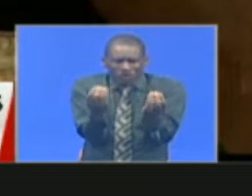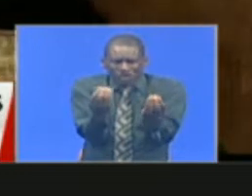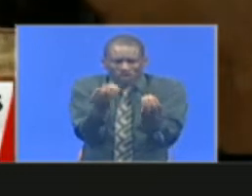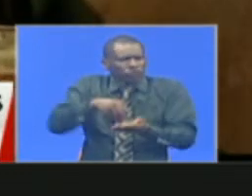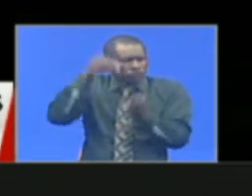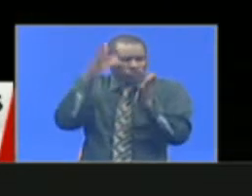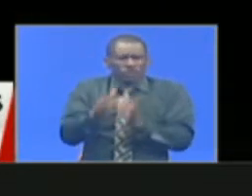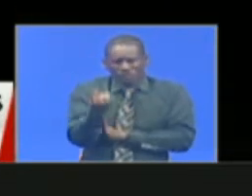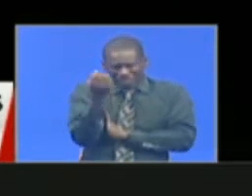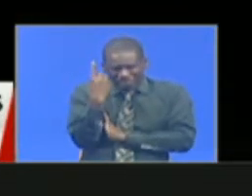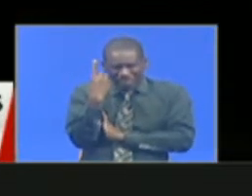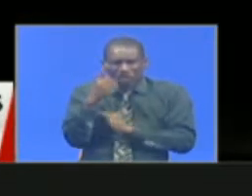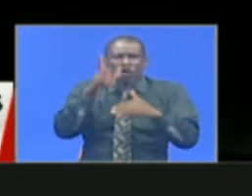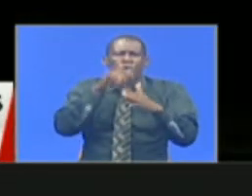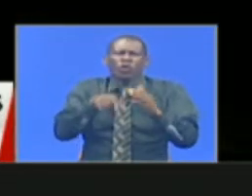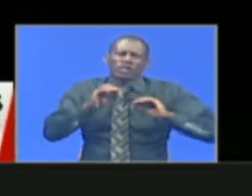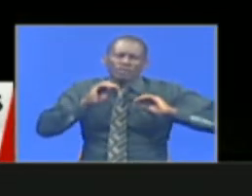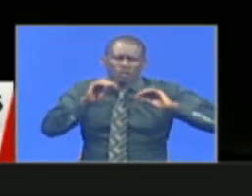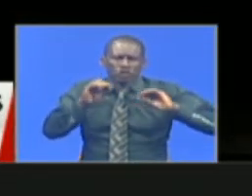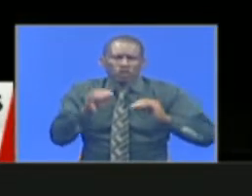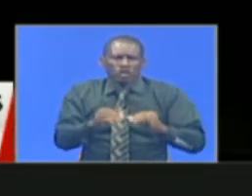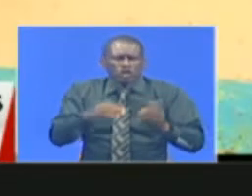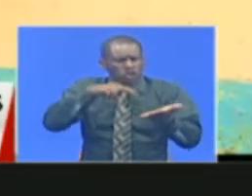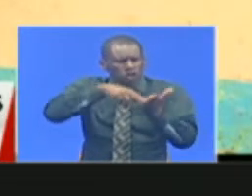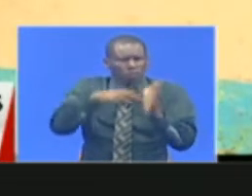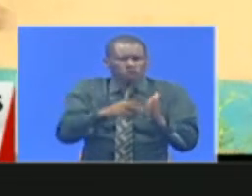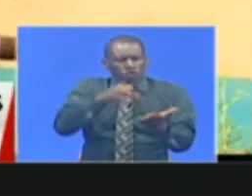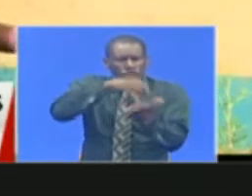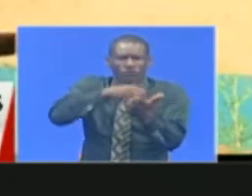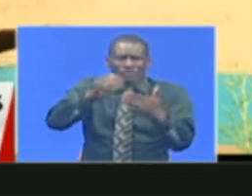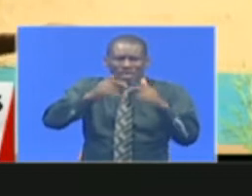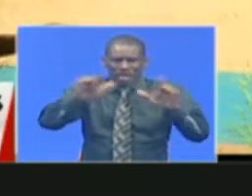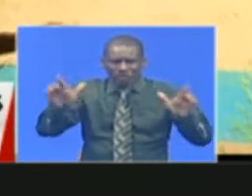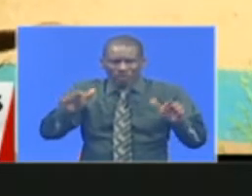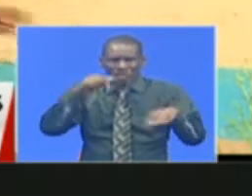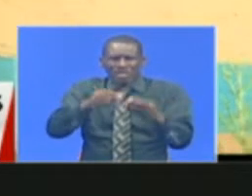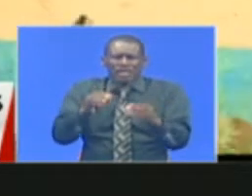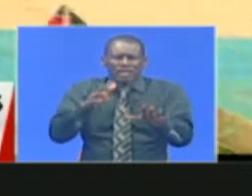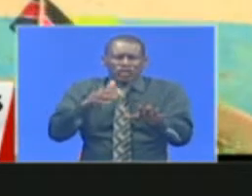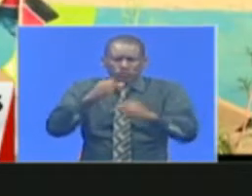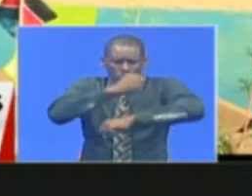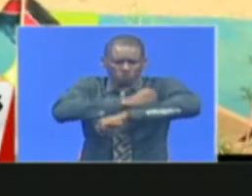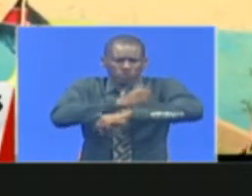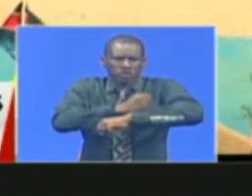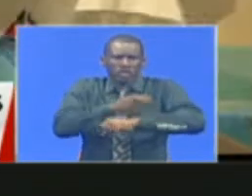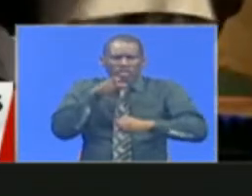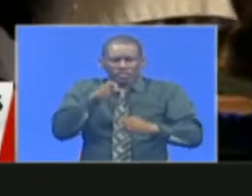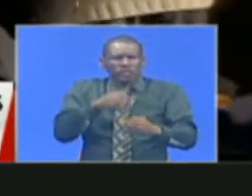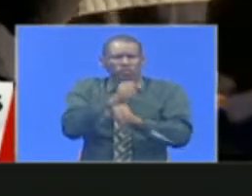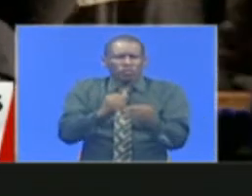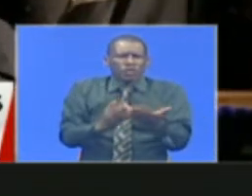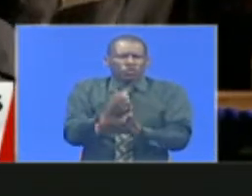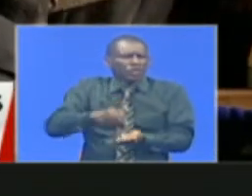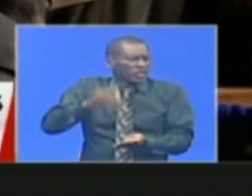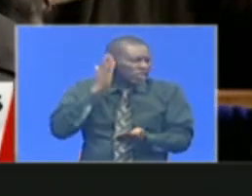pupils to grasp what they are being taught. The project of including sign language in mainstream schools is meant to ensure deaf